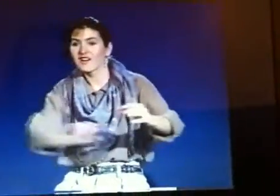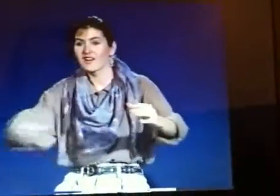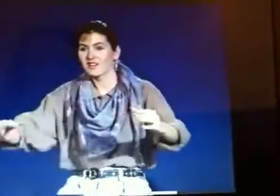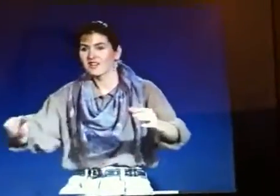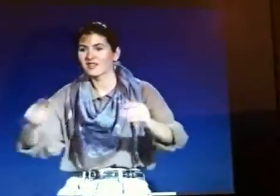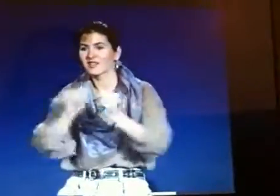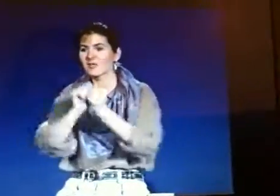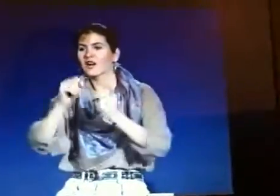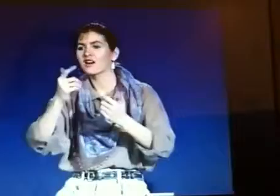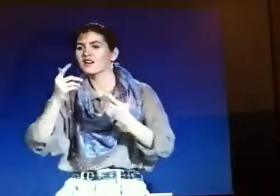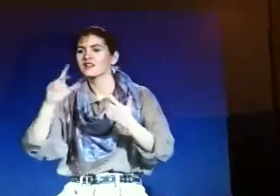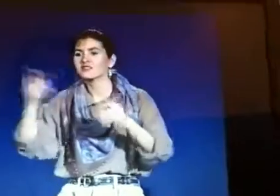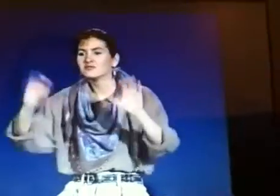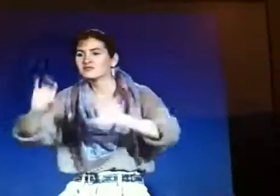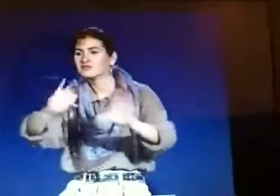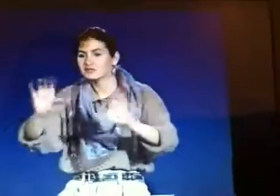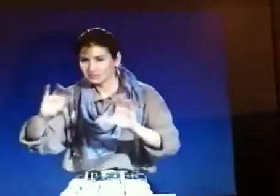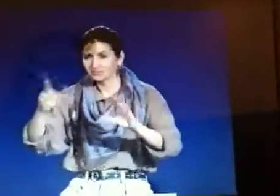take the lid off.